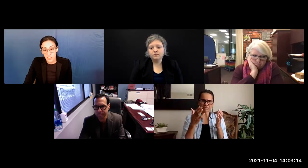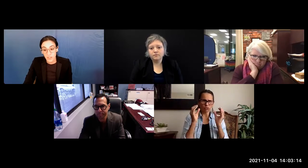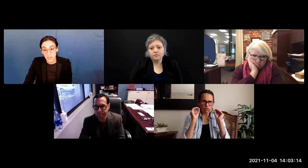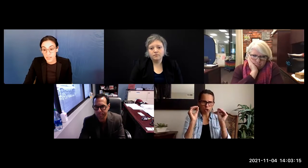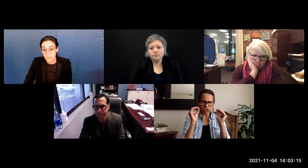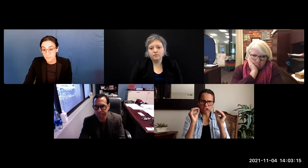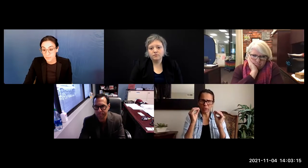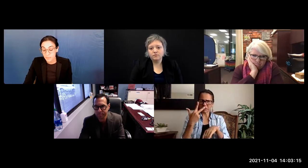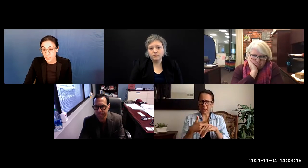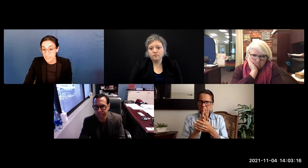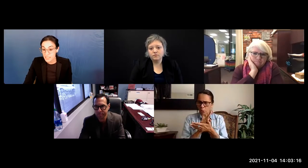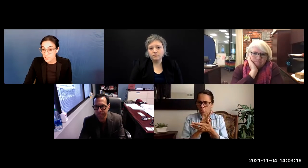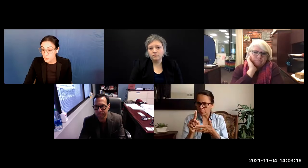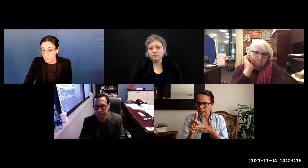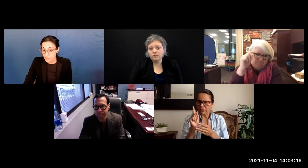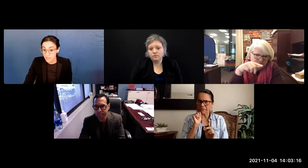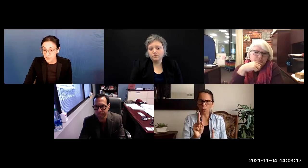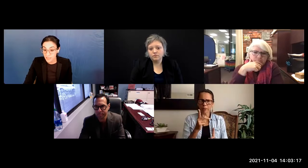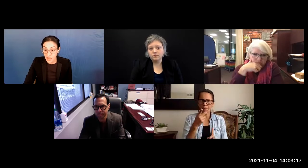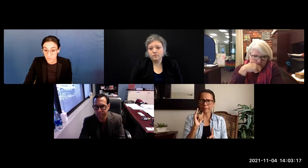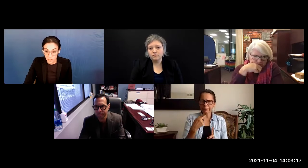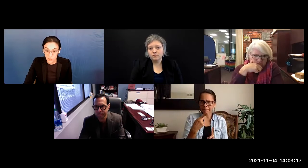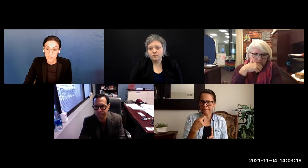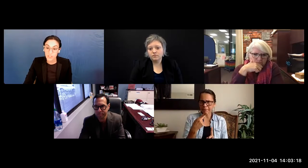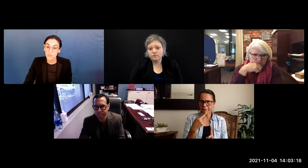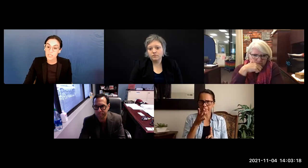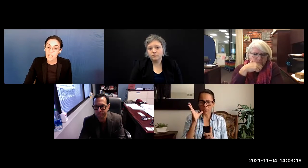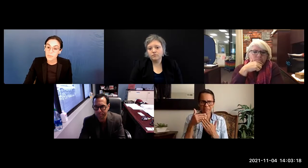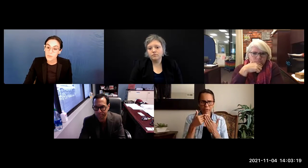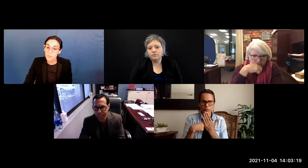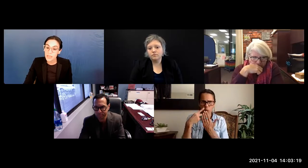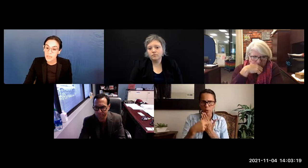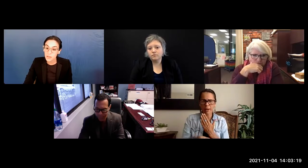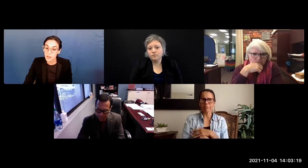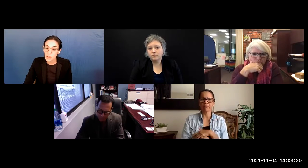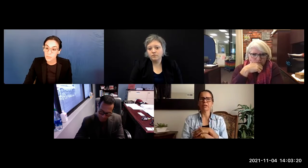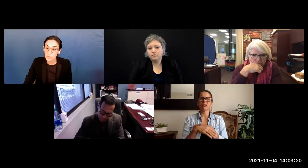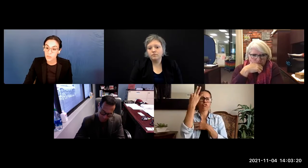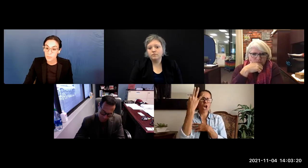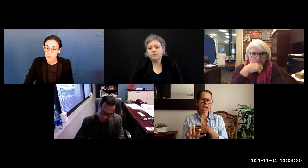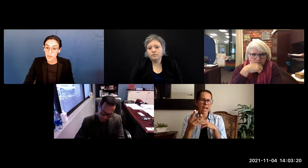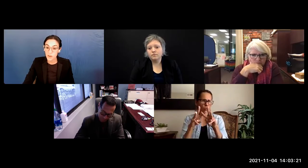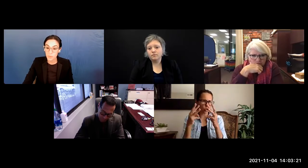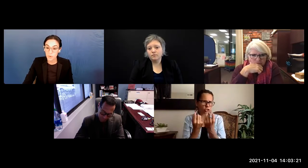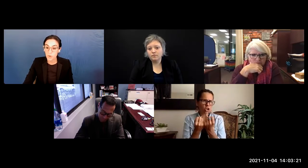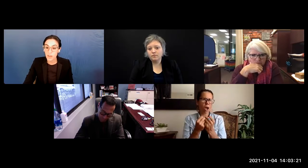We're continuing with classroom instruction 3 times a week for the parent